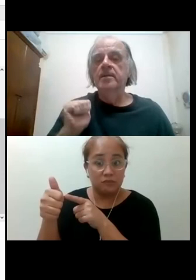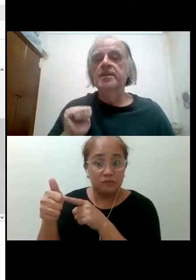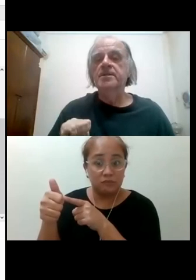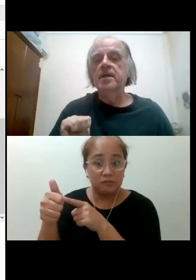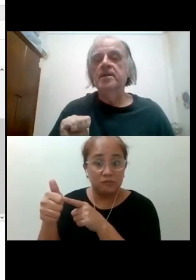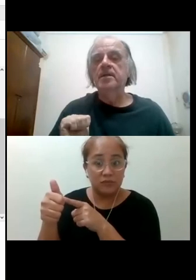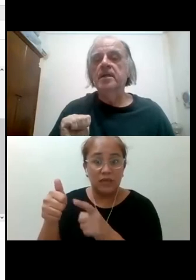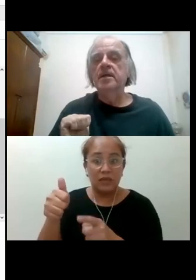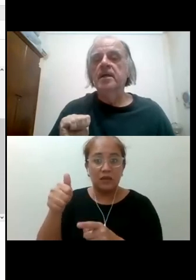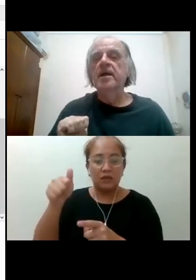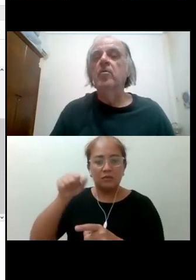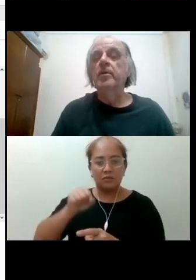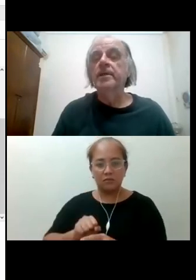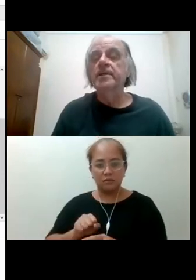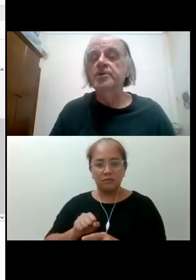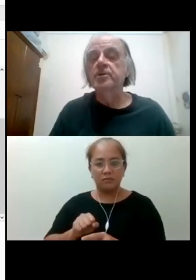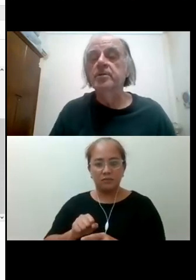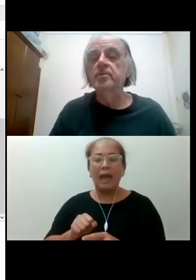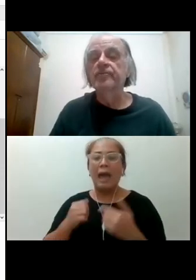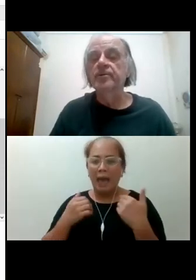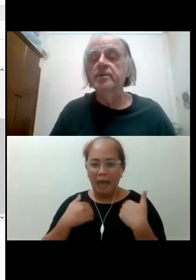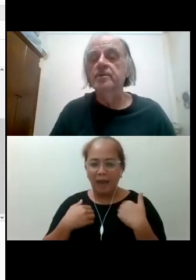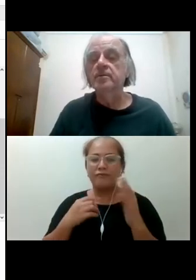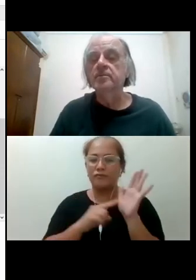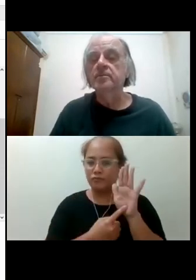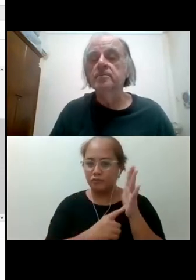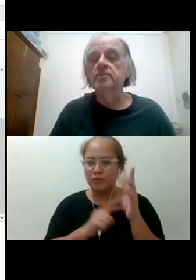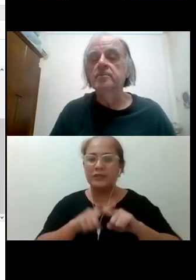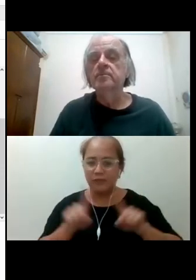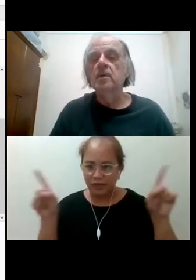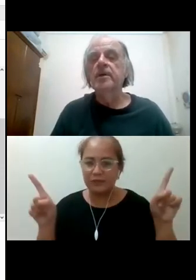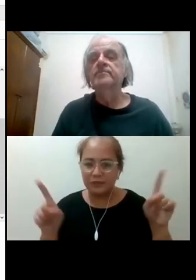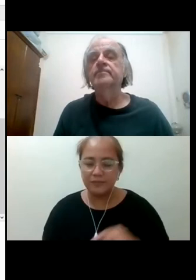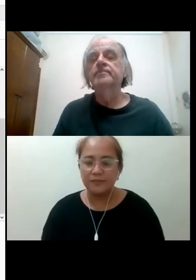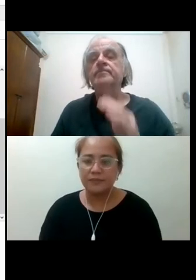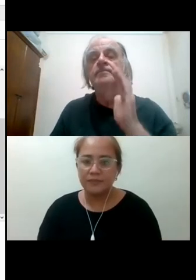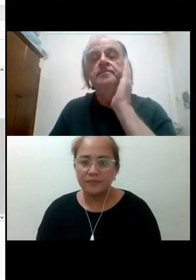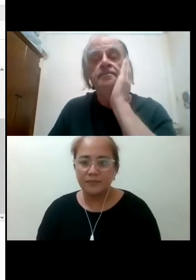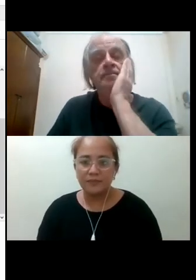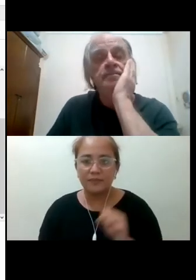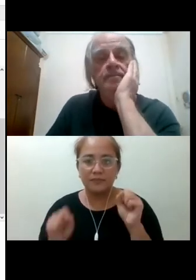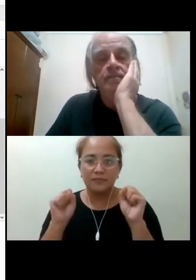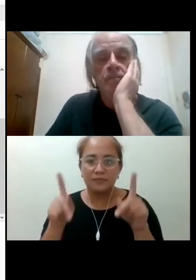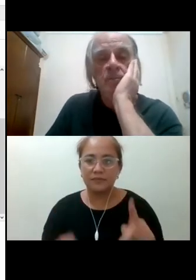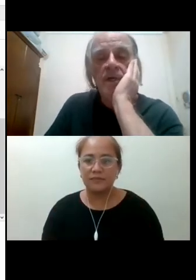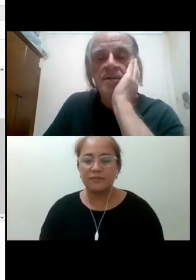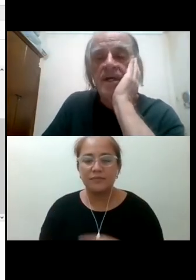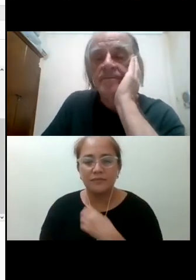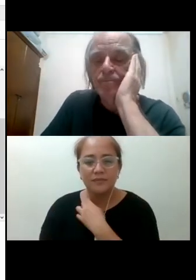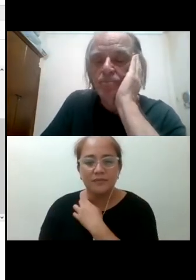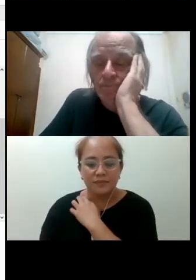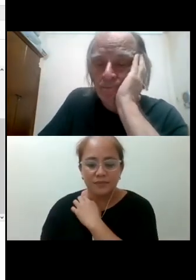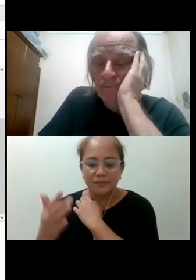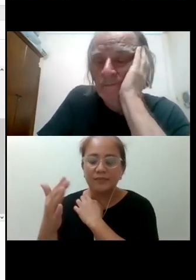and this sign have orientation differences. Okay? Nat has a question. Yes,